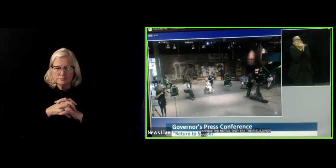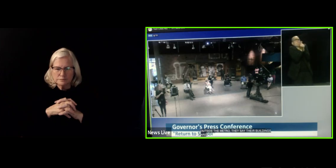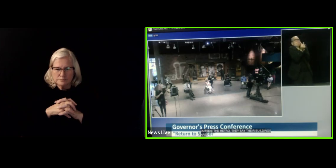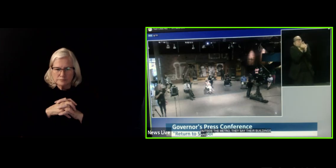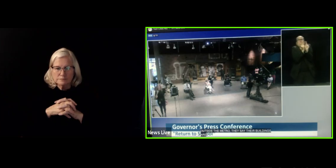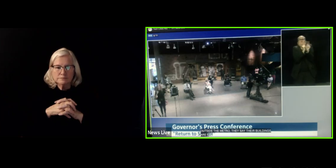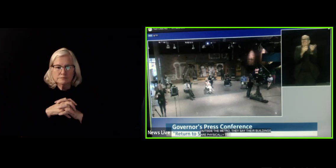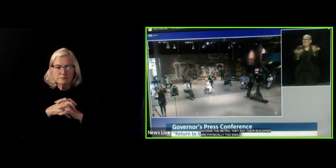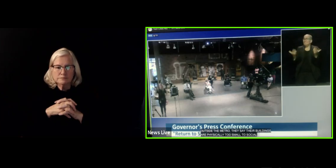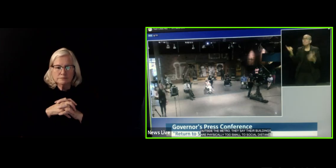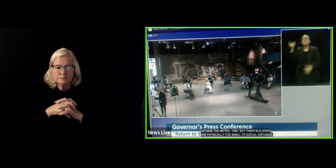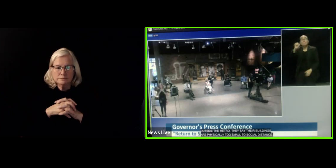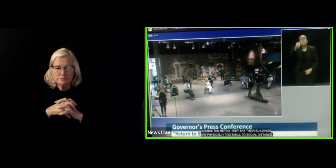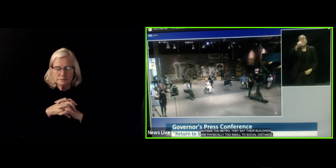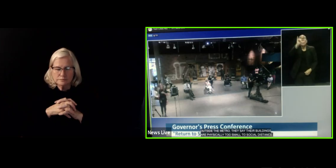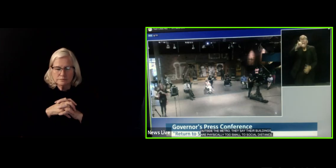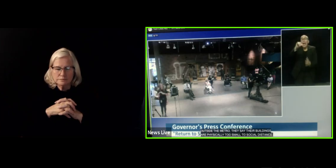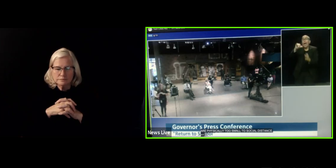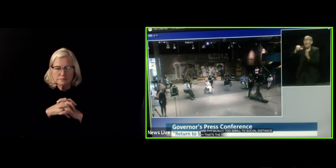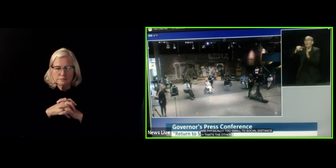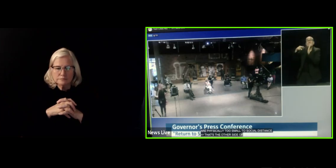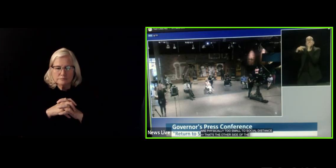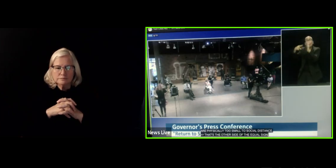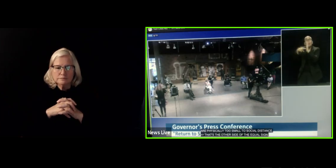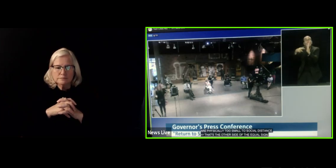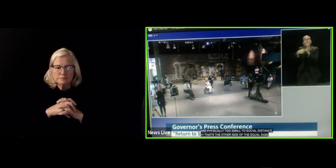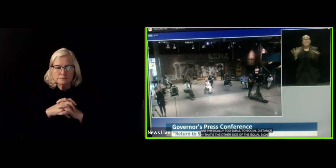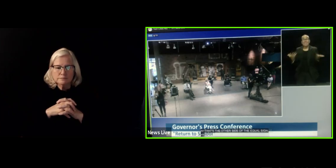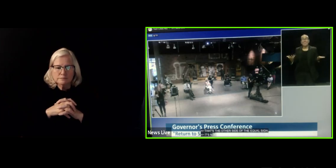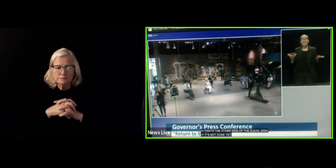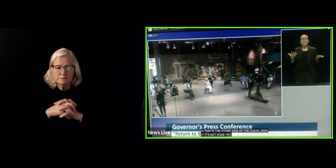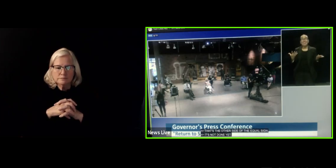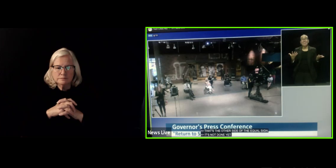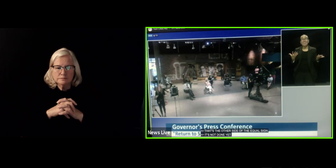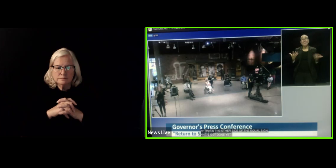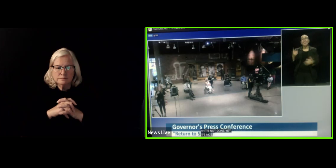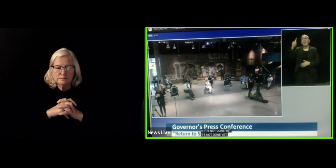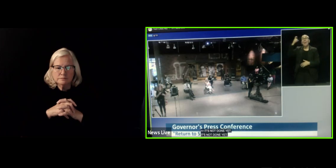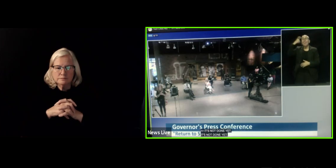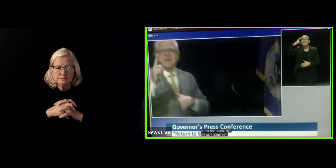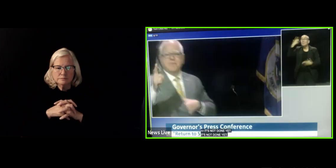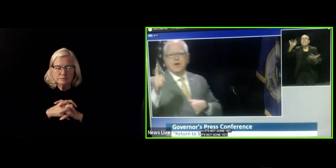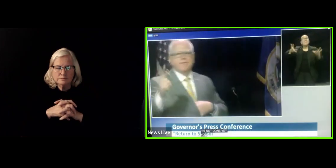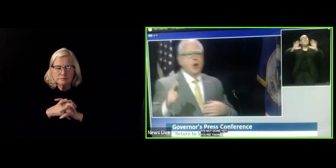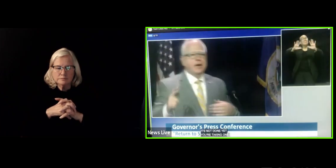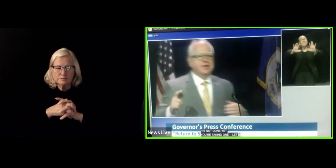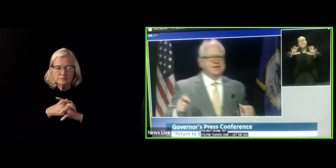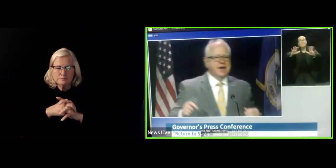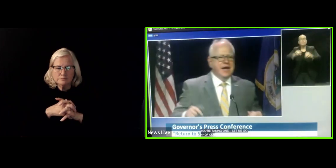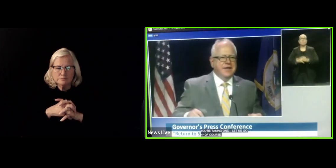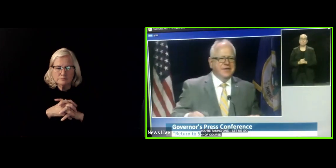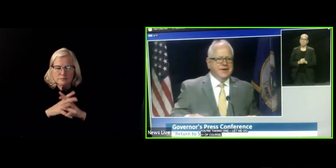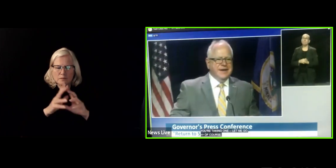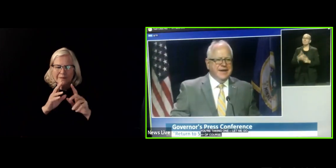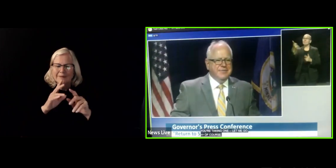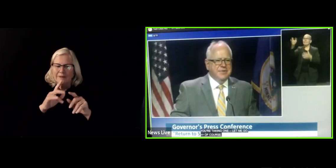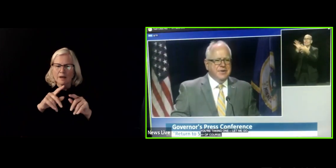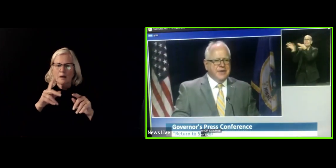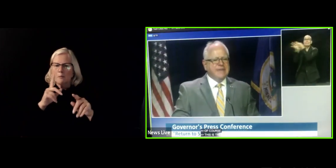sign. It's not that you're taking one. Of course, yeah. This is the fear of going to this.